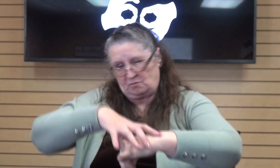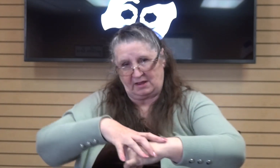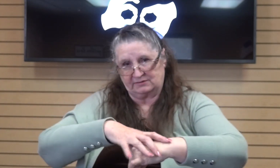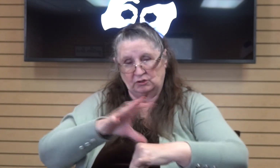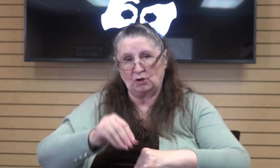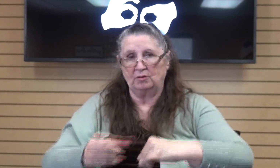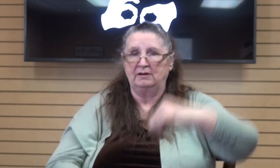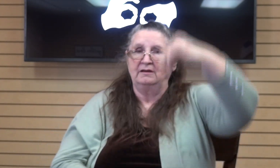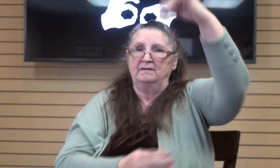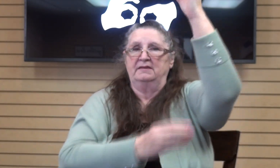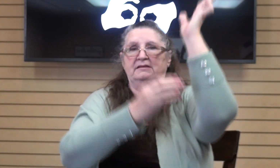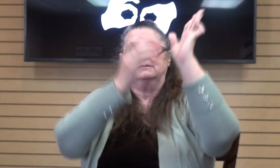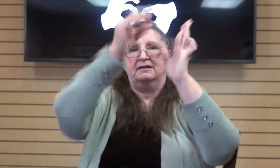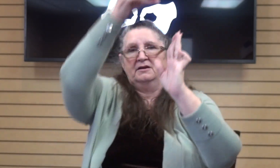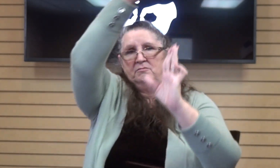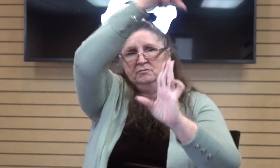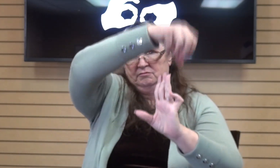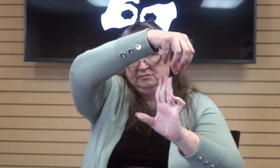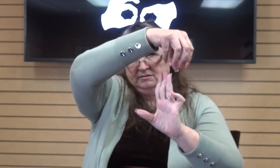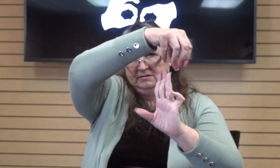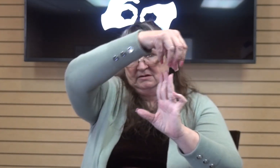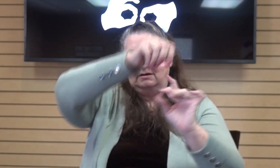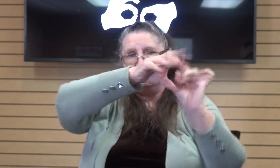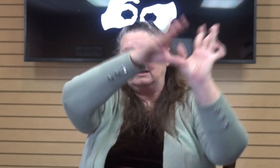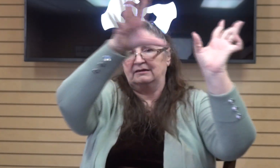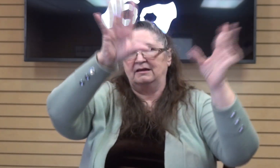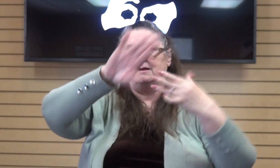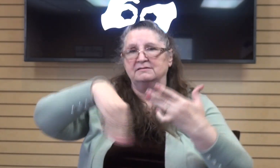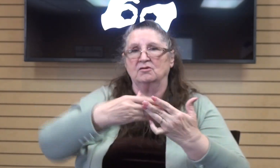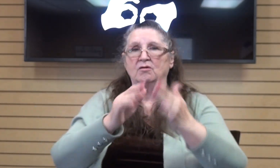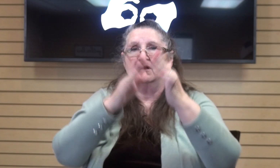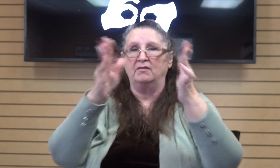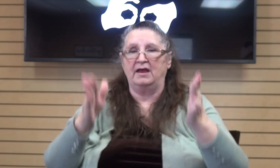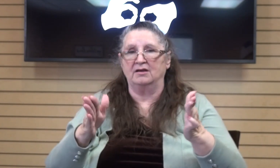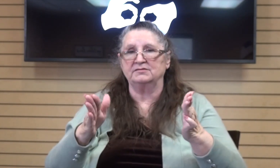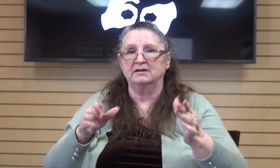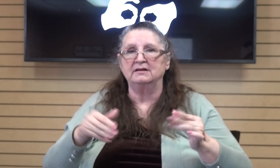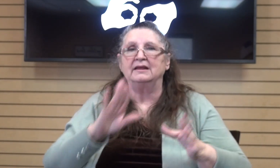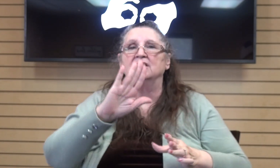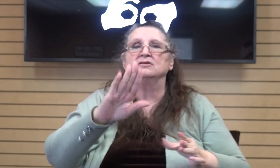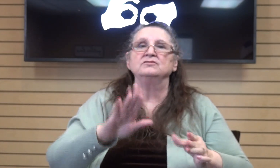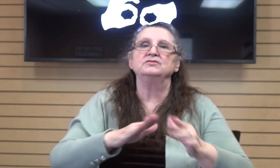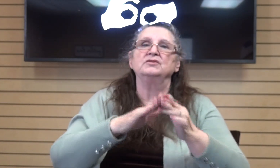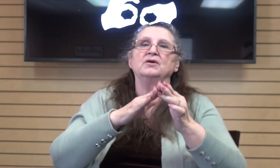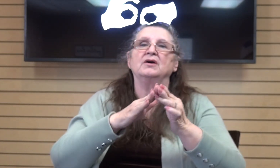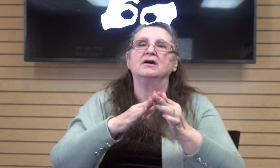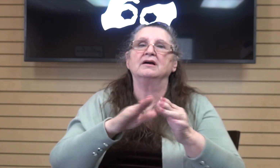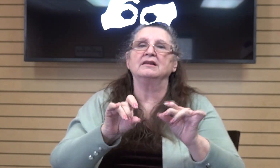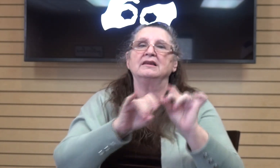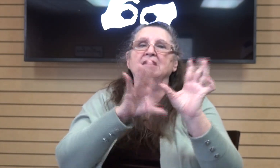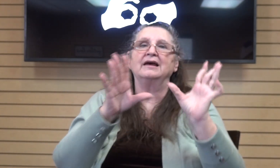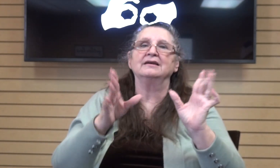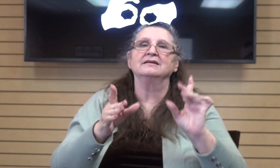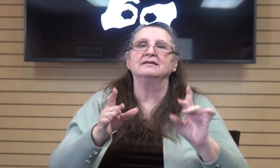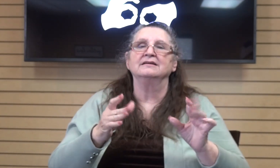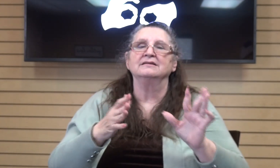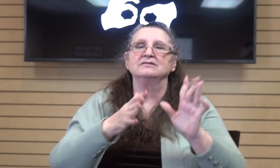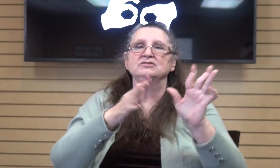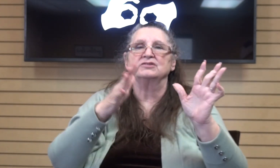light to all who are in the house. Let your light so shine before men that they may see